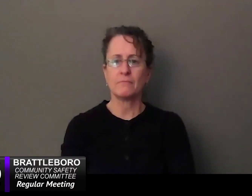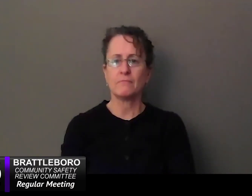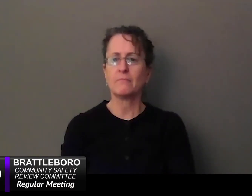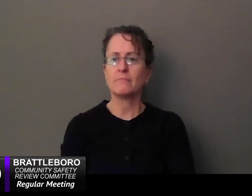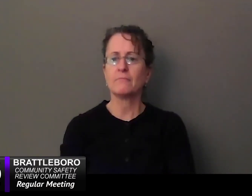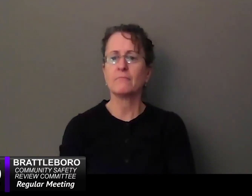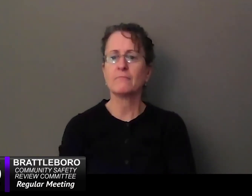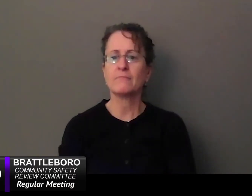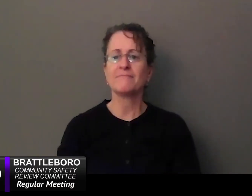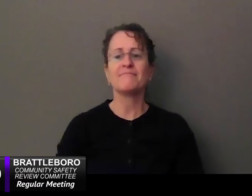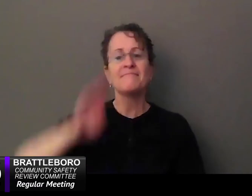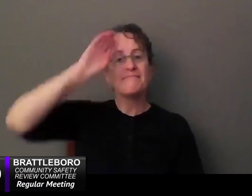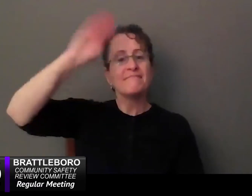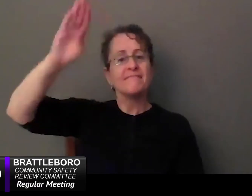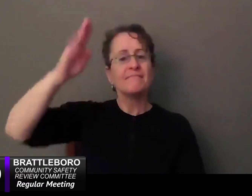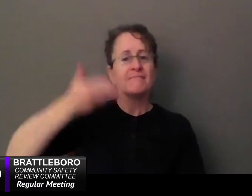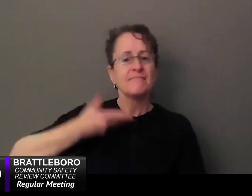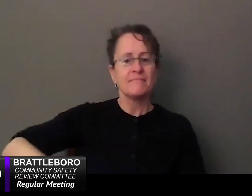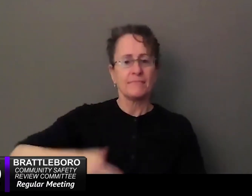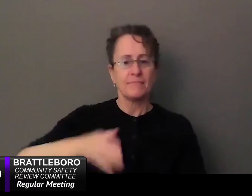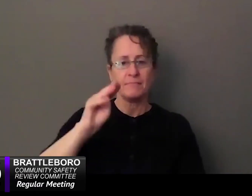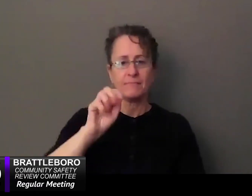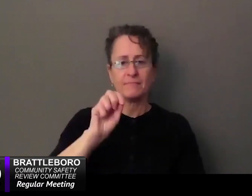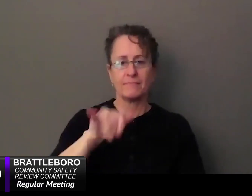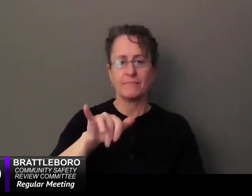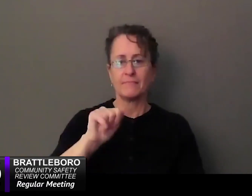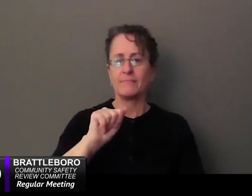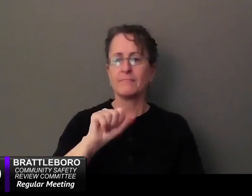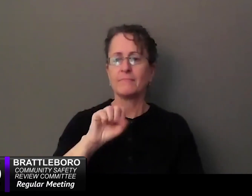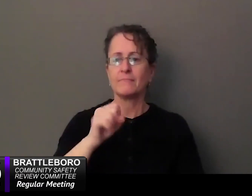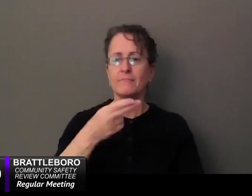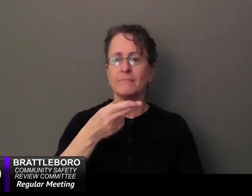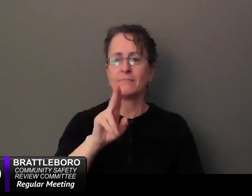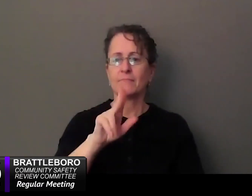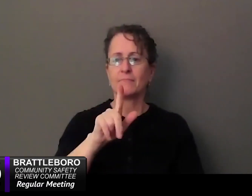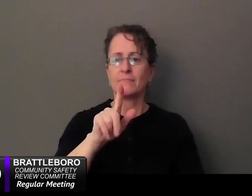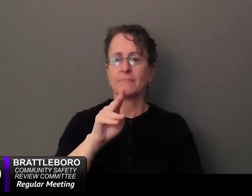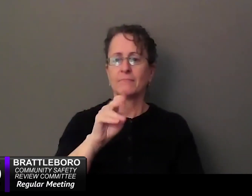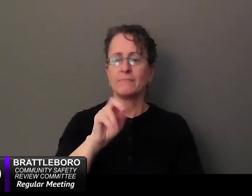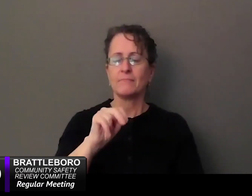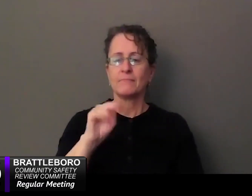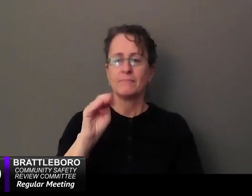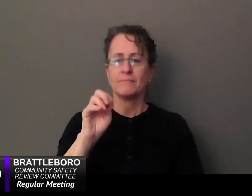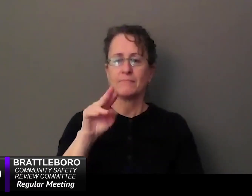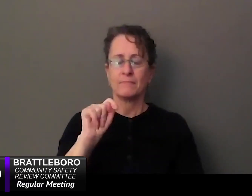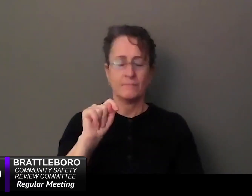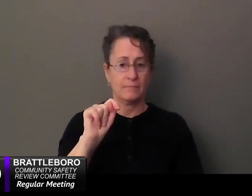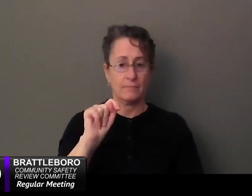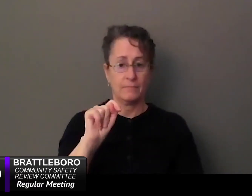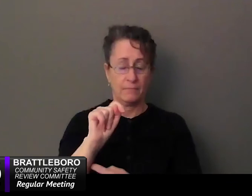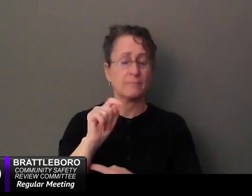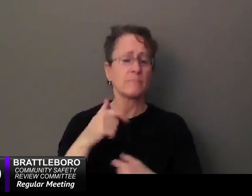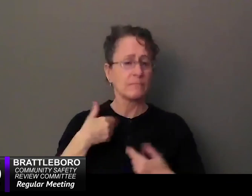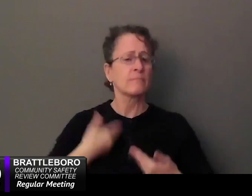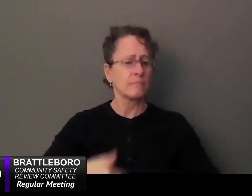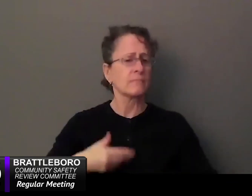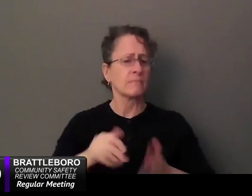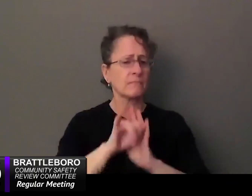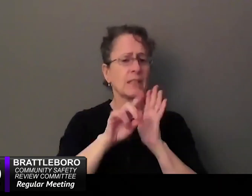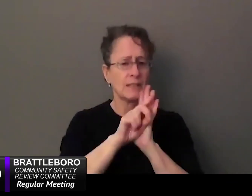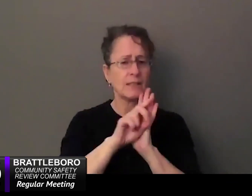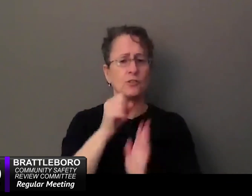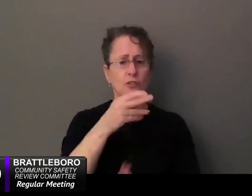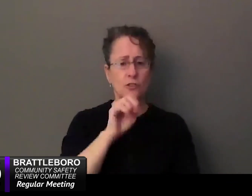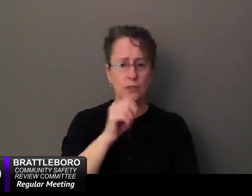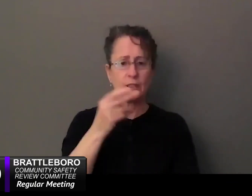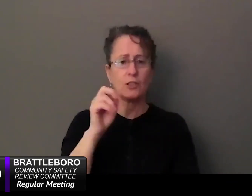Hi, my name is Maya Shulman. I identify as, well, I go by she, her pronouns. I identify as a